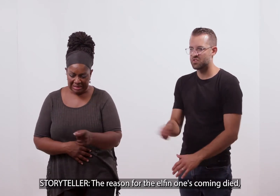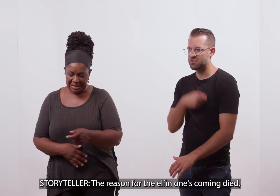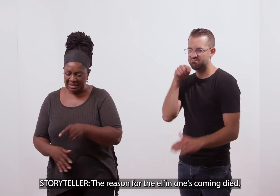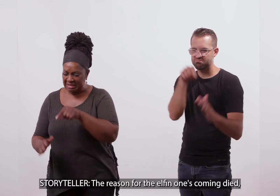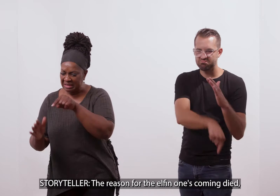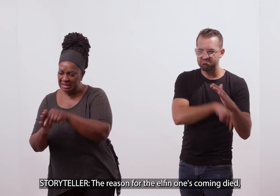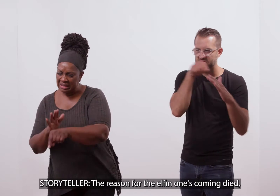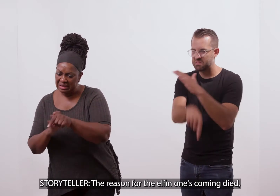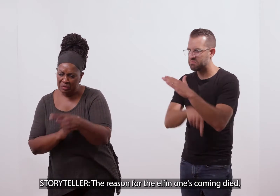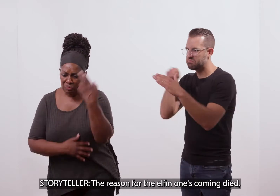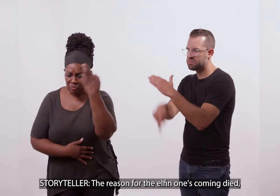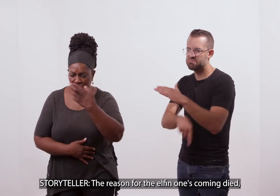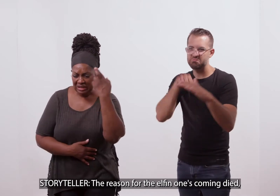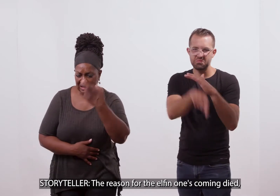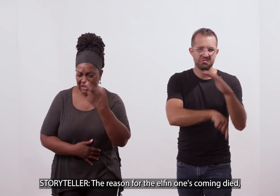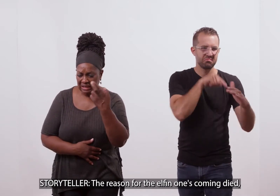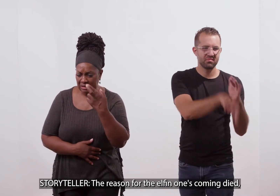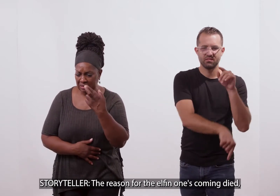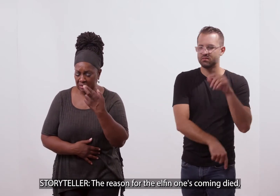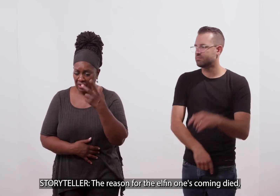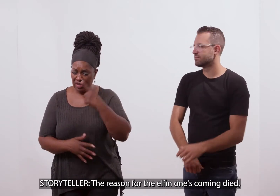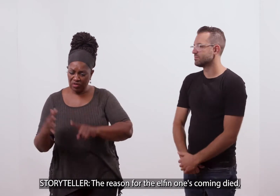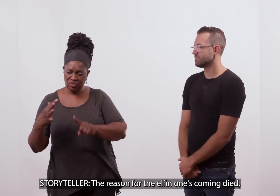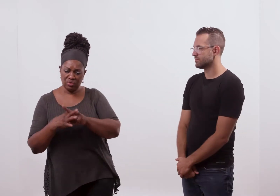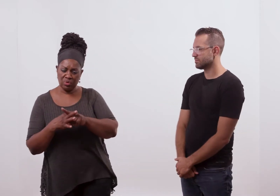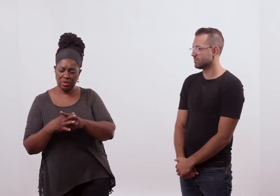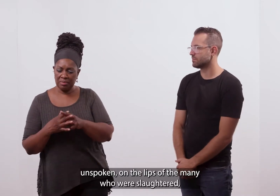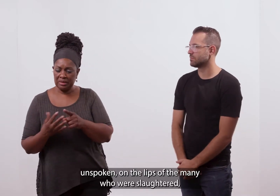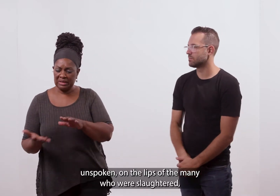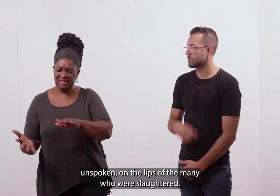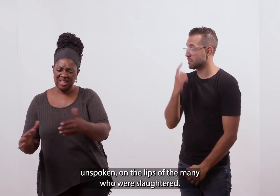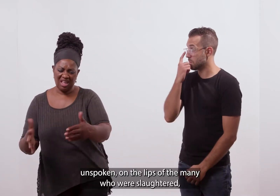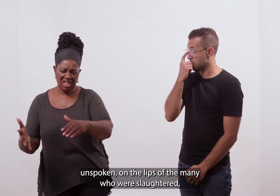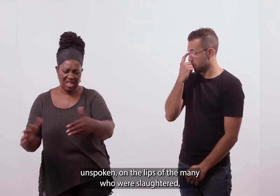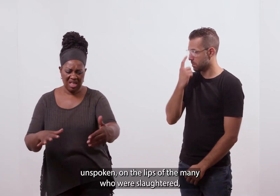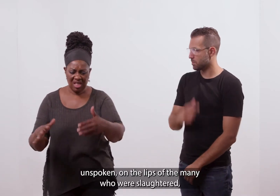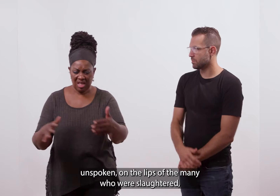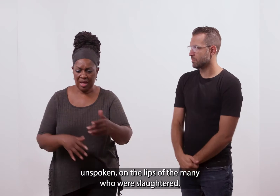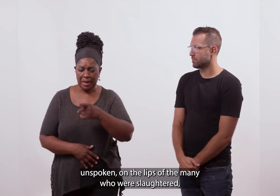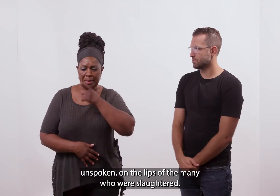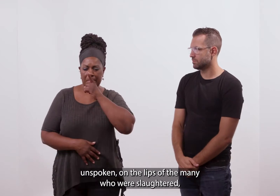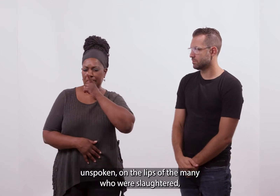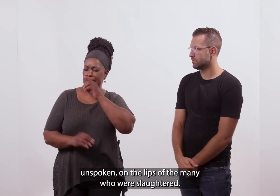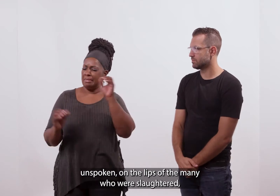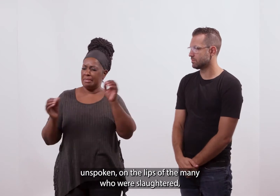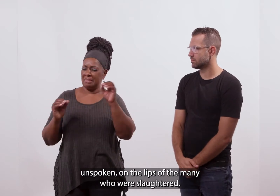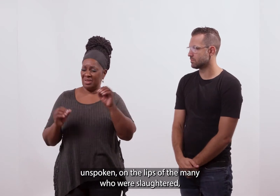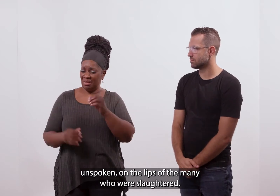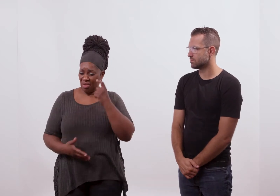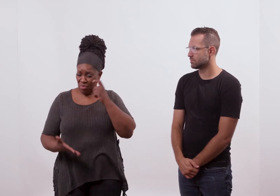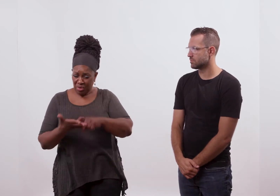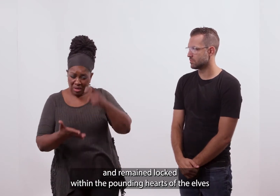The reason for the elfin one's coming died, unspoken on the lips of the many who were